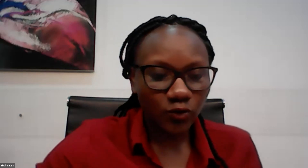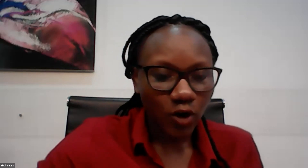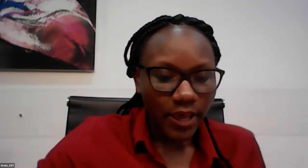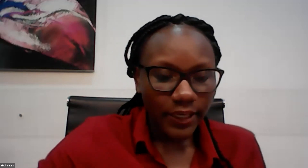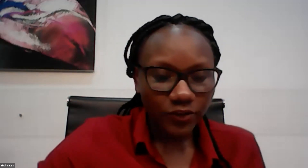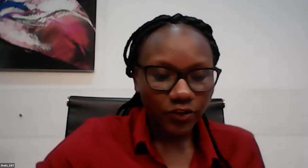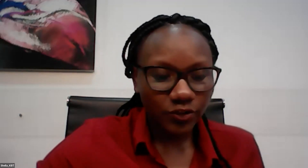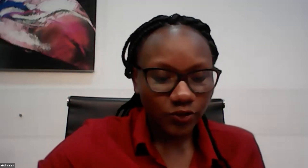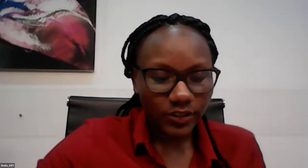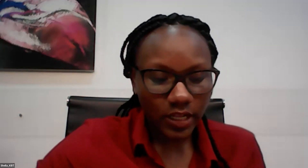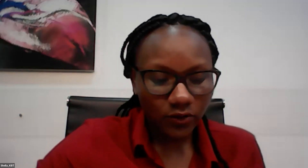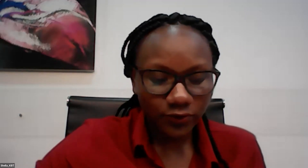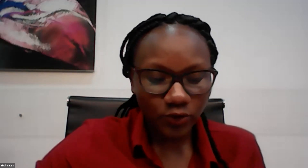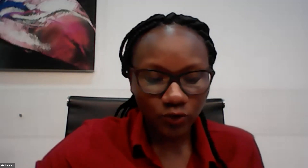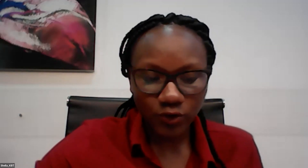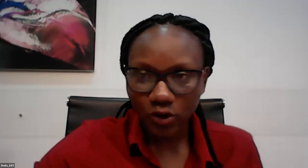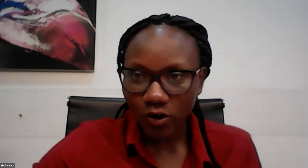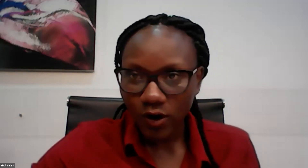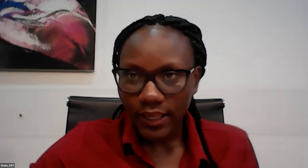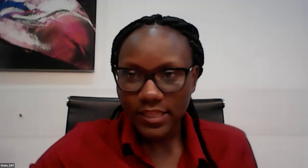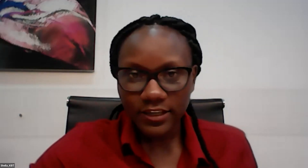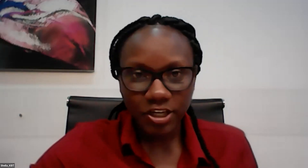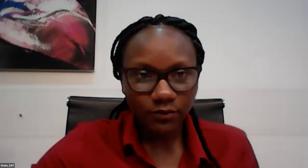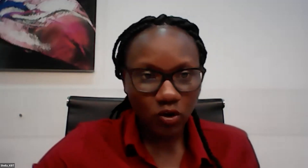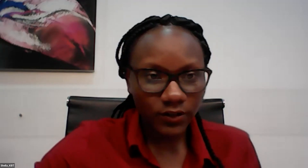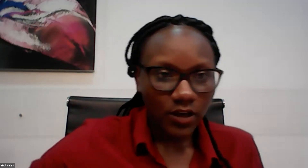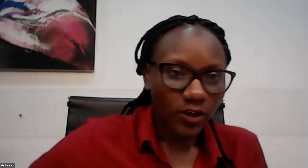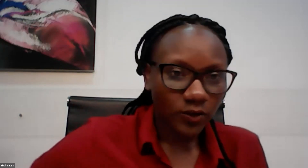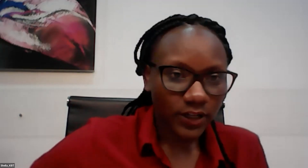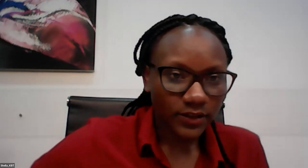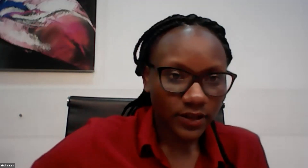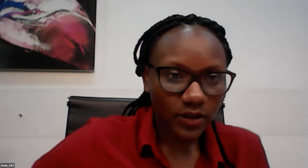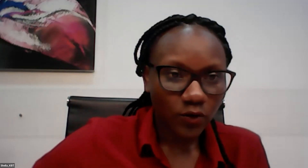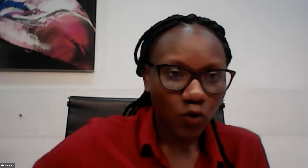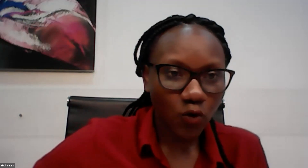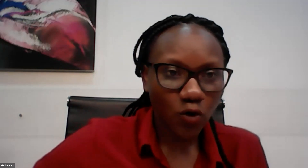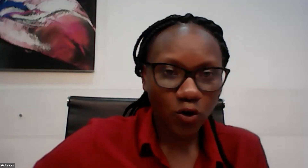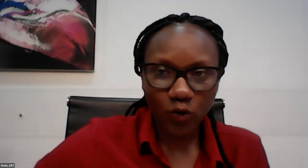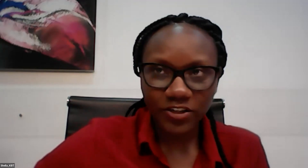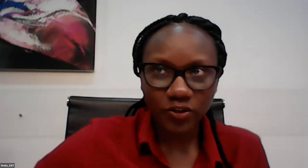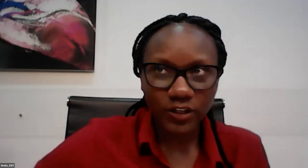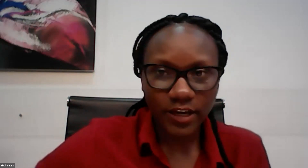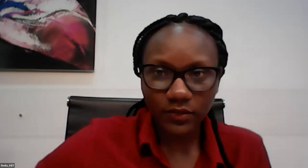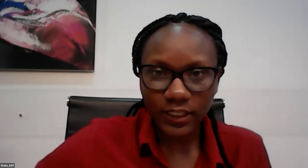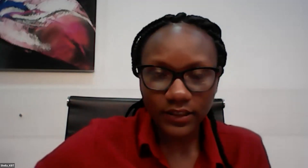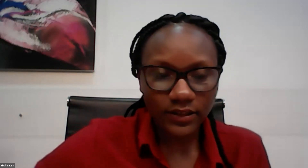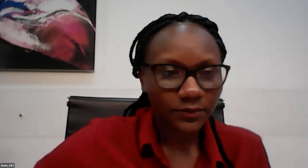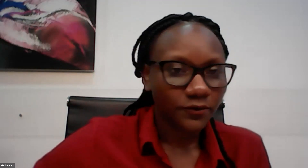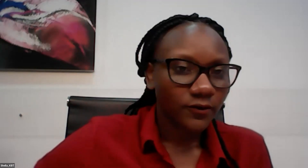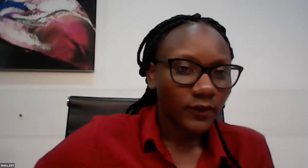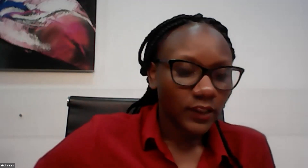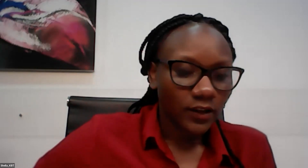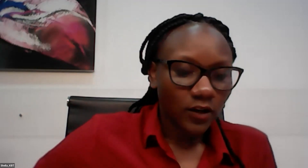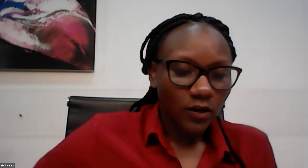chance to introduce yourself, do so in the chat box. You can say who or what your name